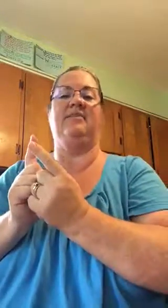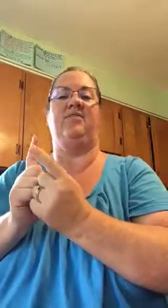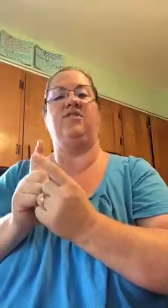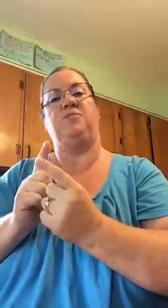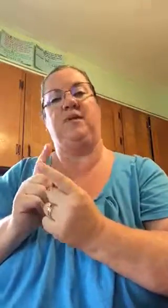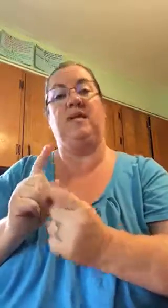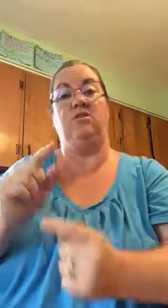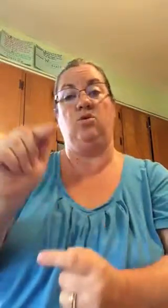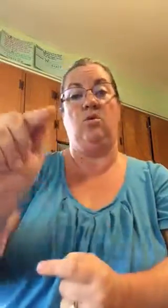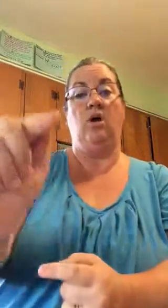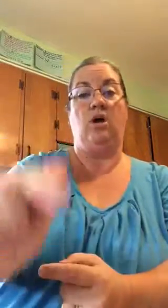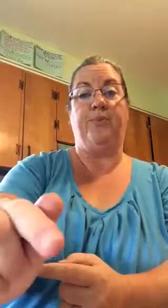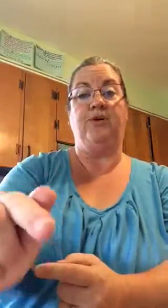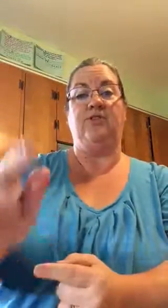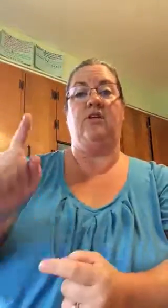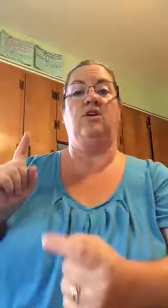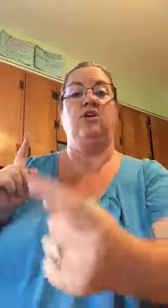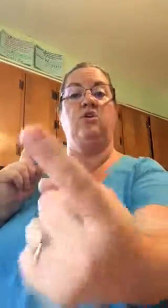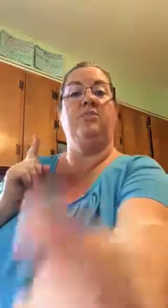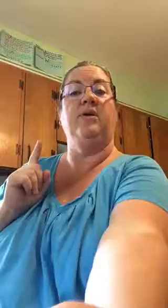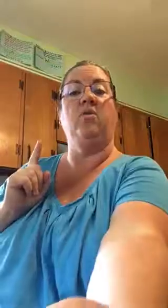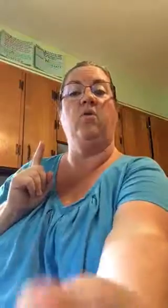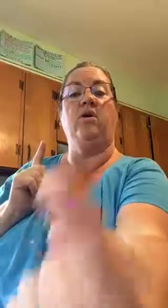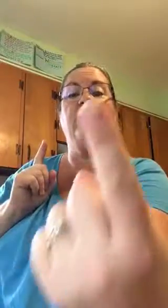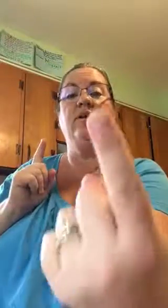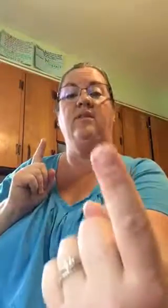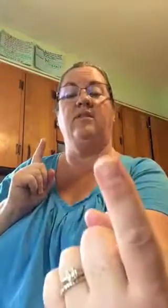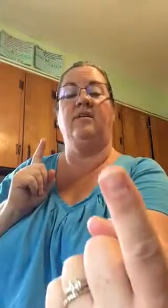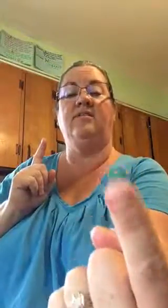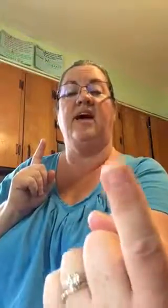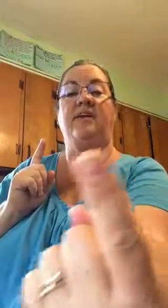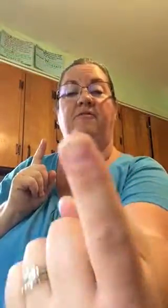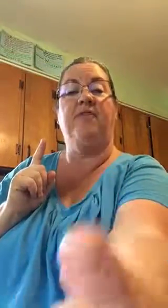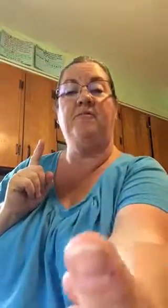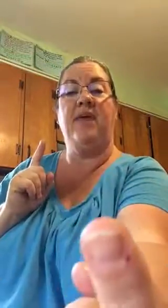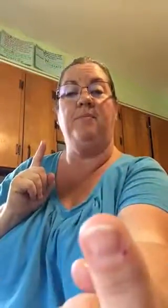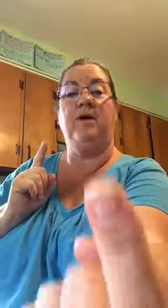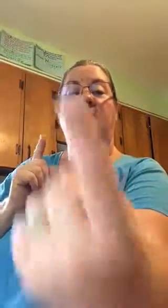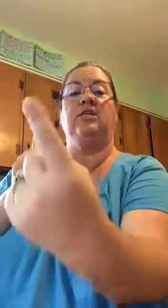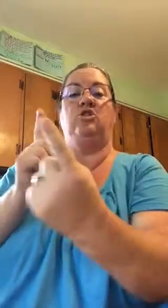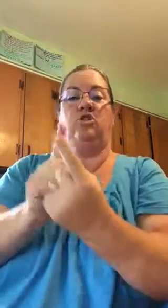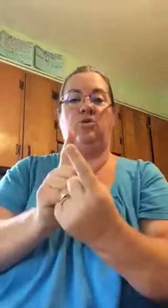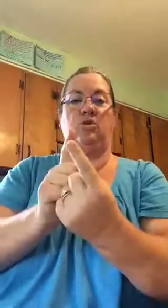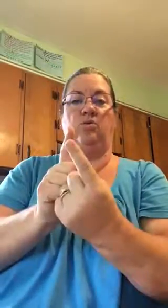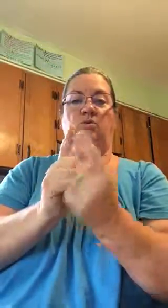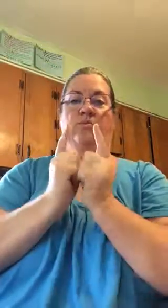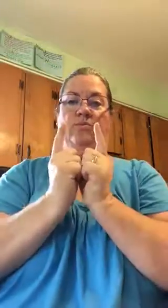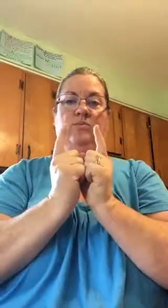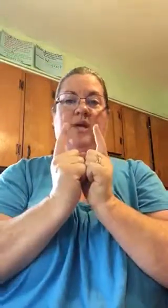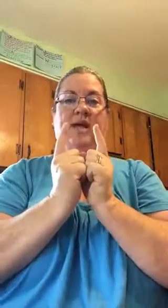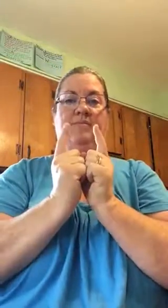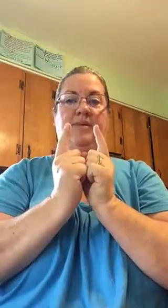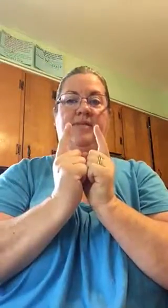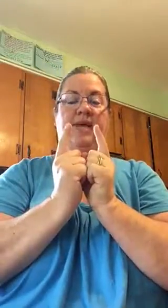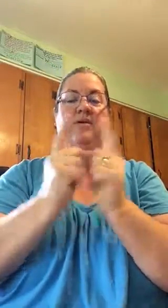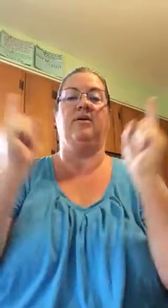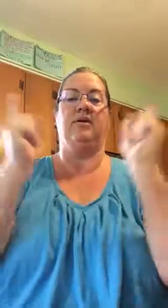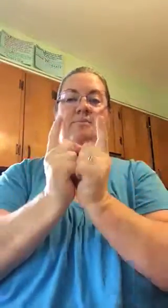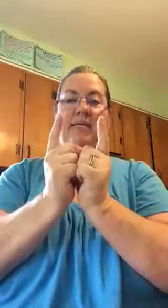if you're speaking to a person, you can bring the sign from them to you and have it meet together.